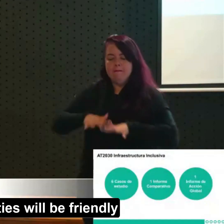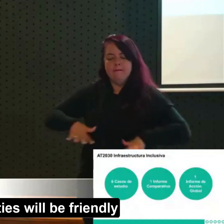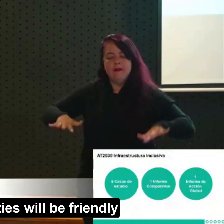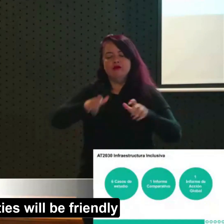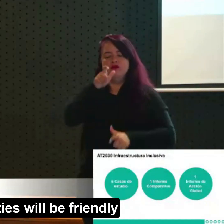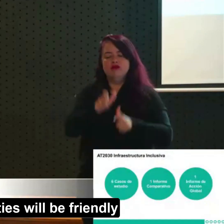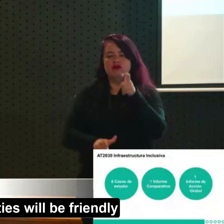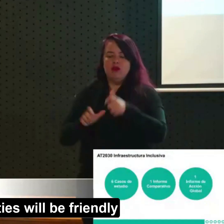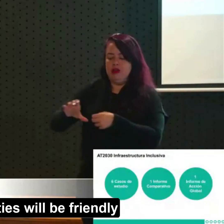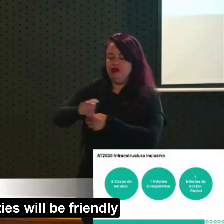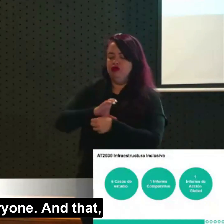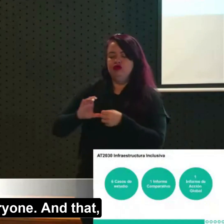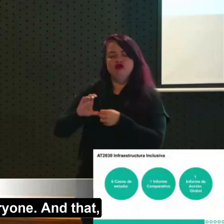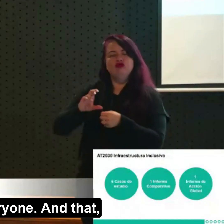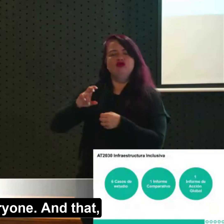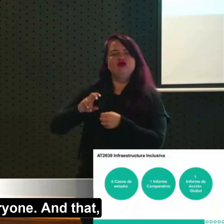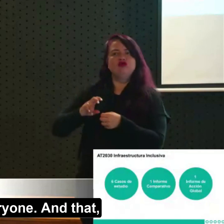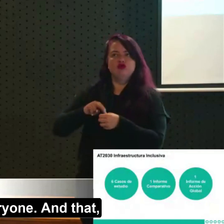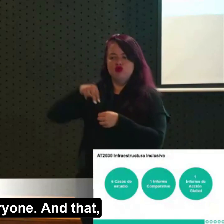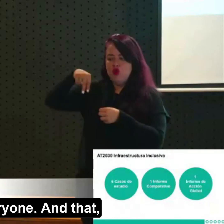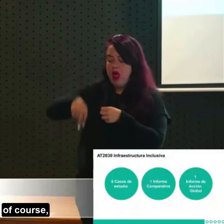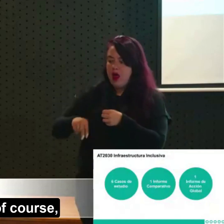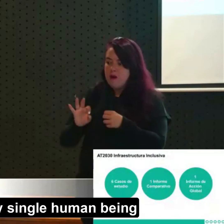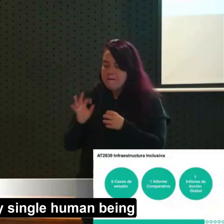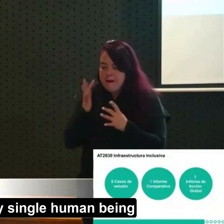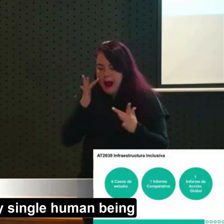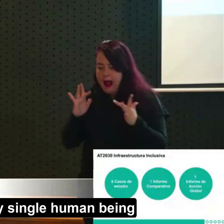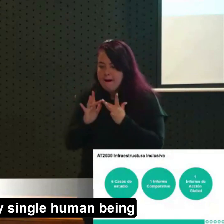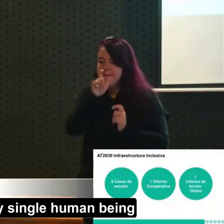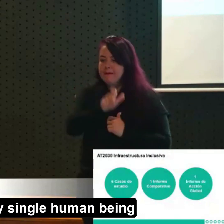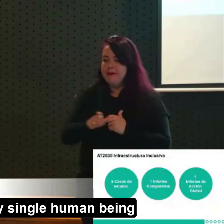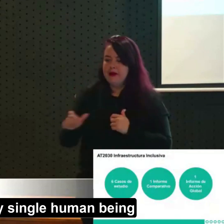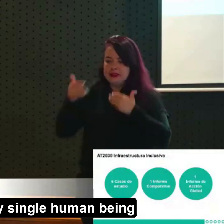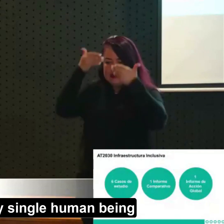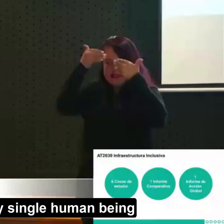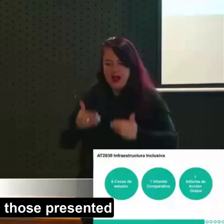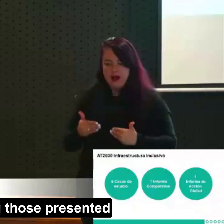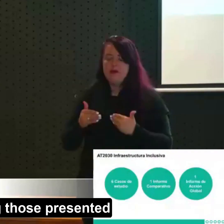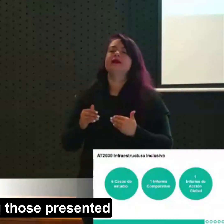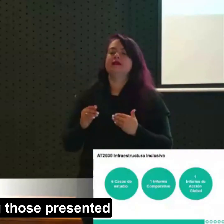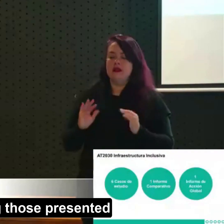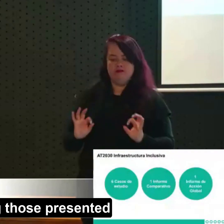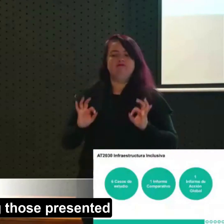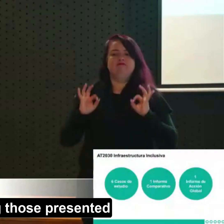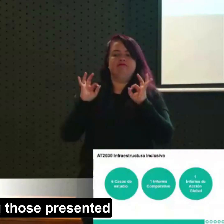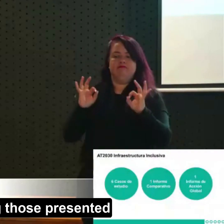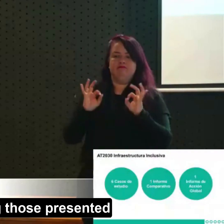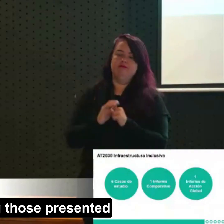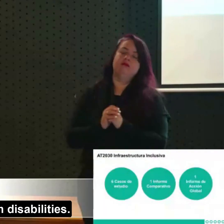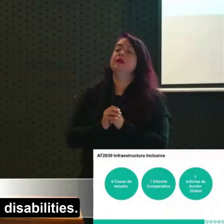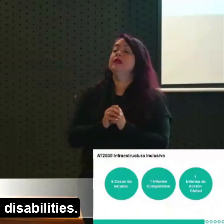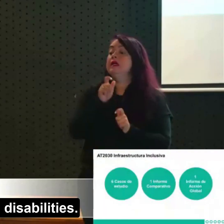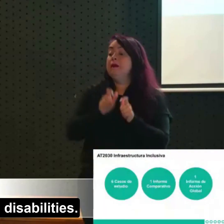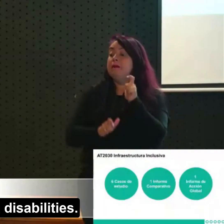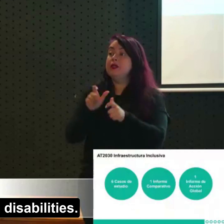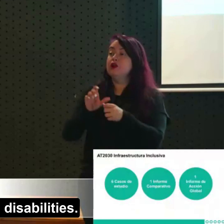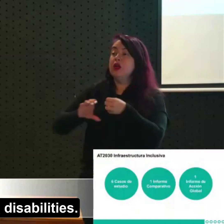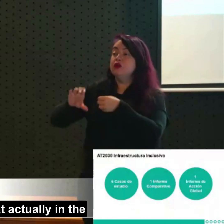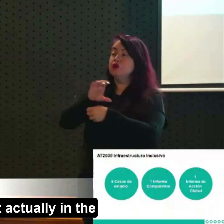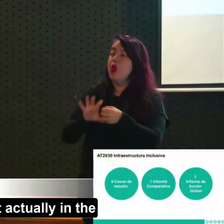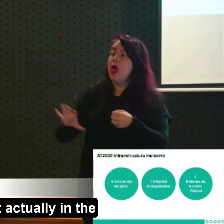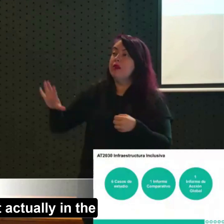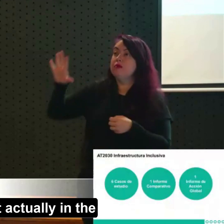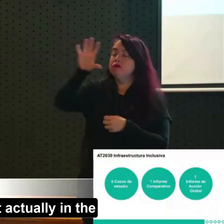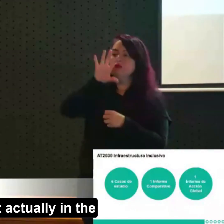and the cities will be friendly for everyone. And that, of course, include every single human being, including those presented with